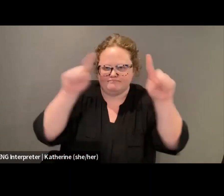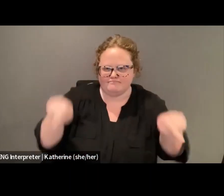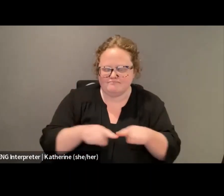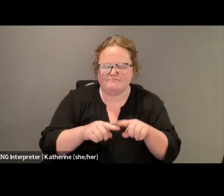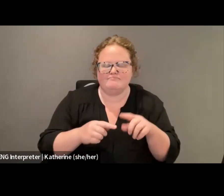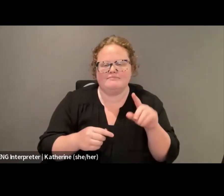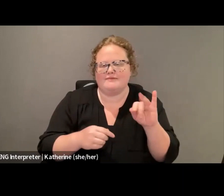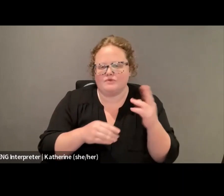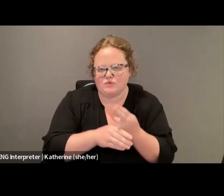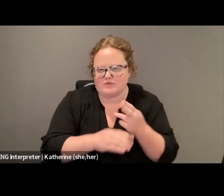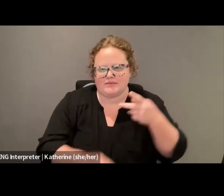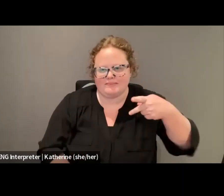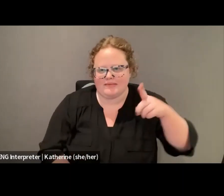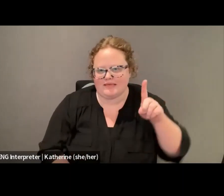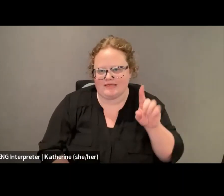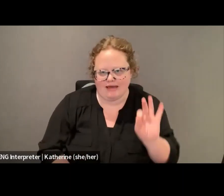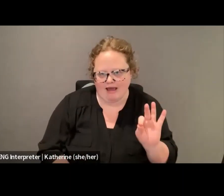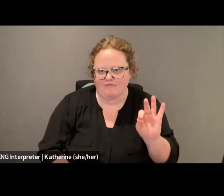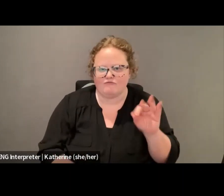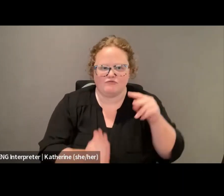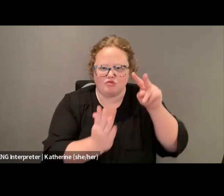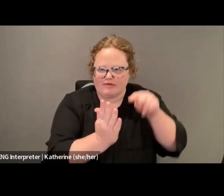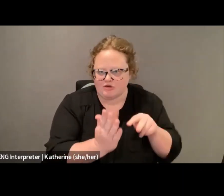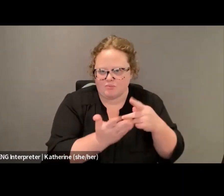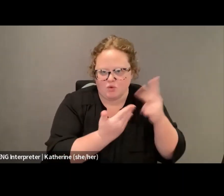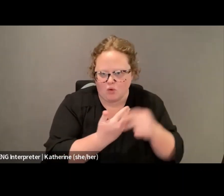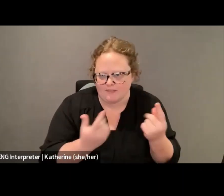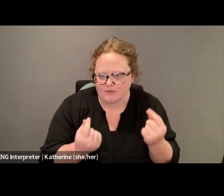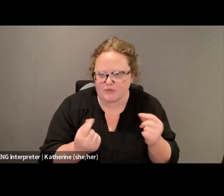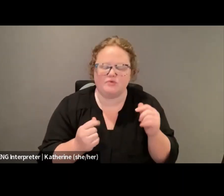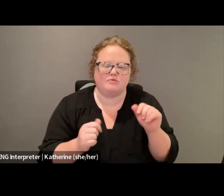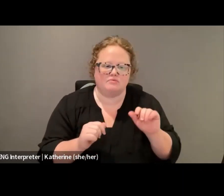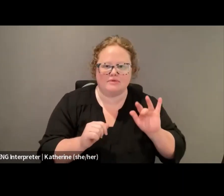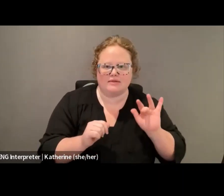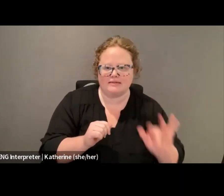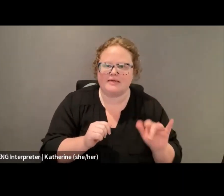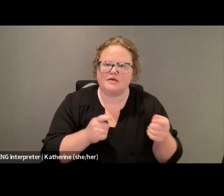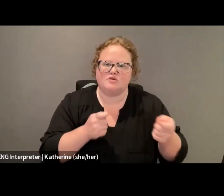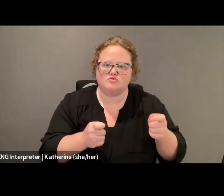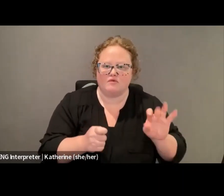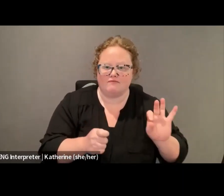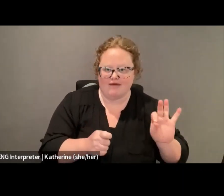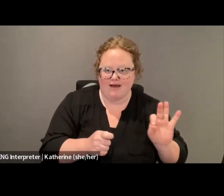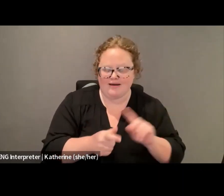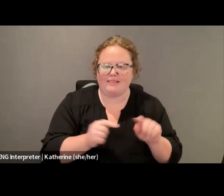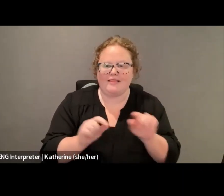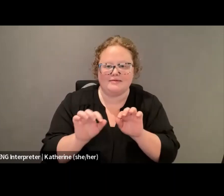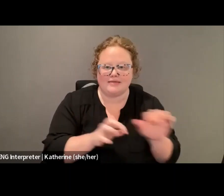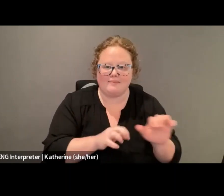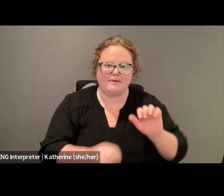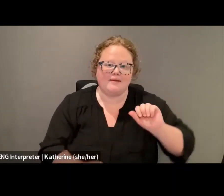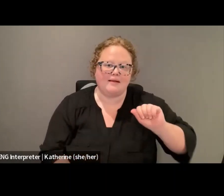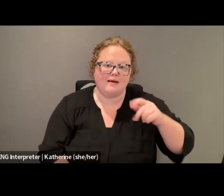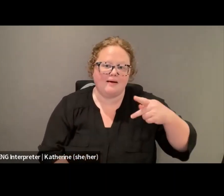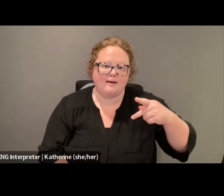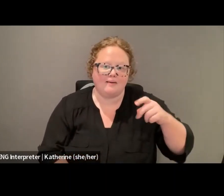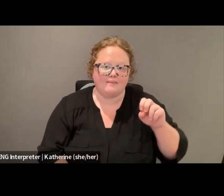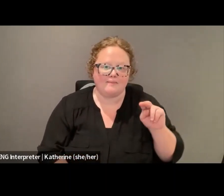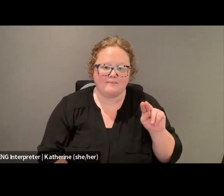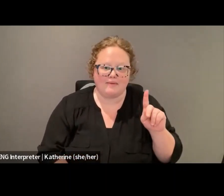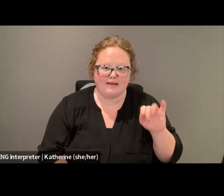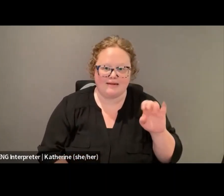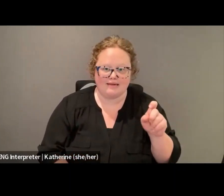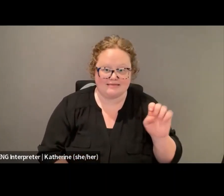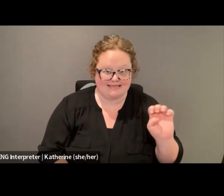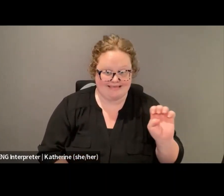or whatever you use to look at waivers, and you can type in Appendix E and then a colon, and that colon will actually take